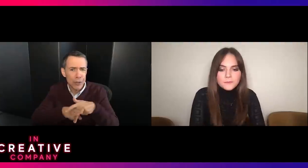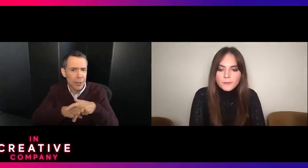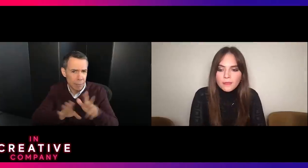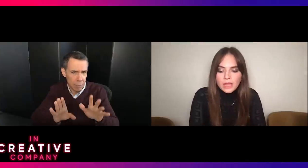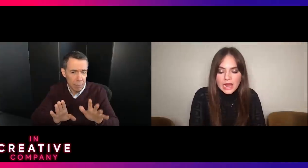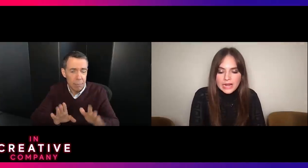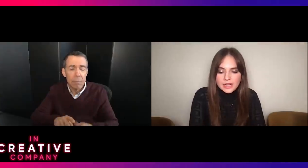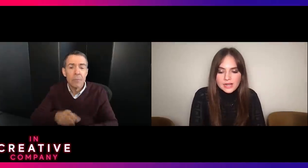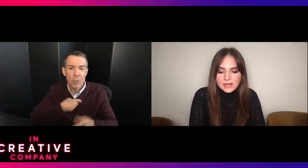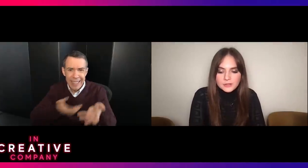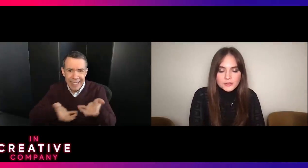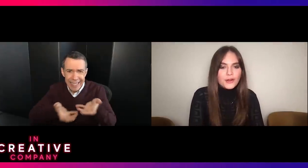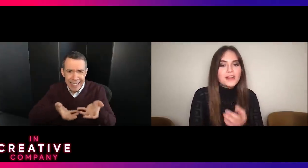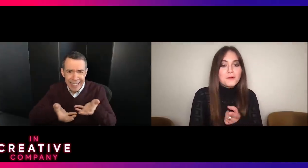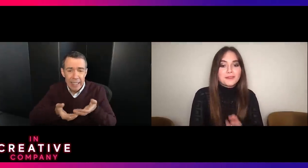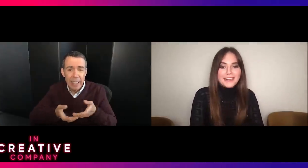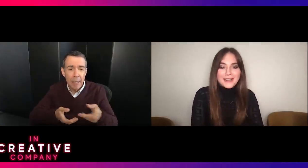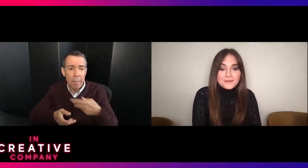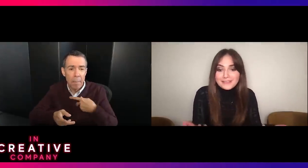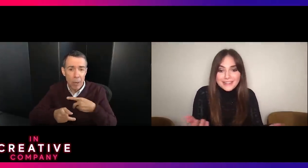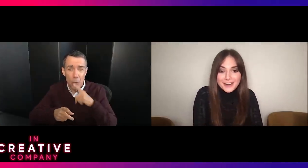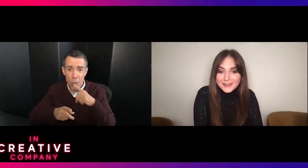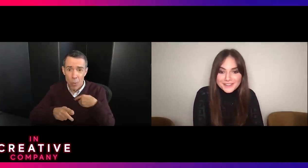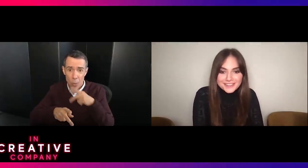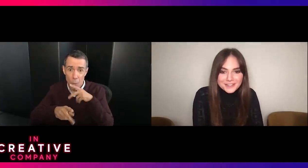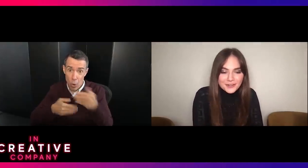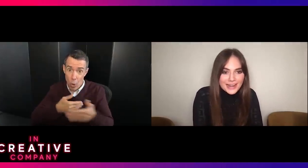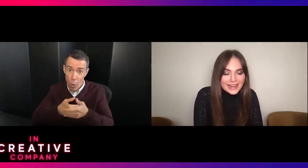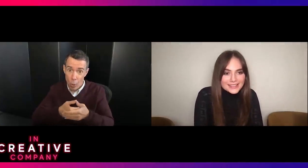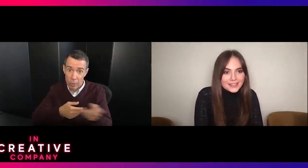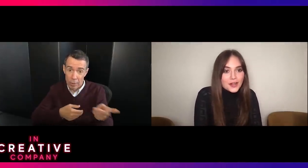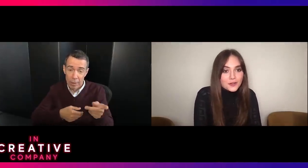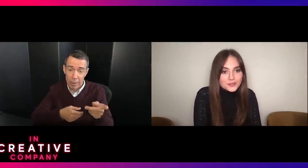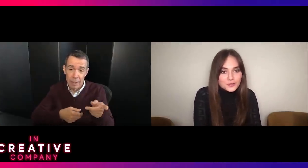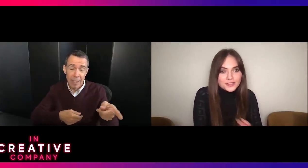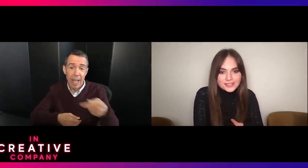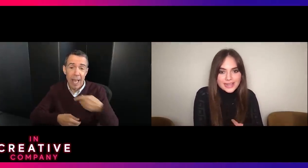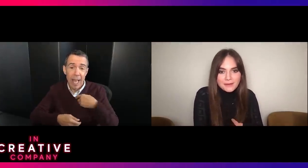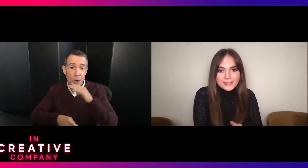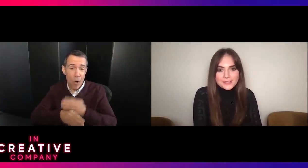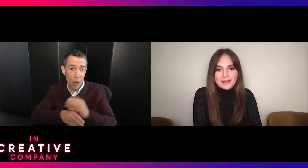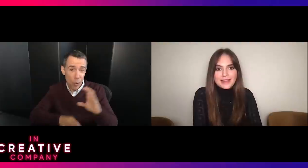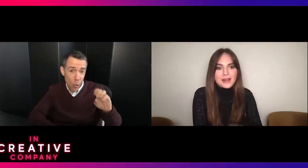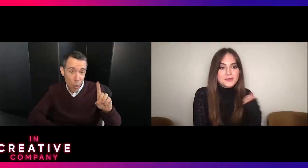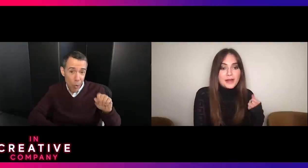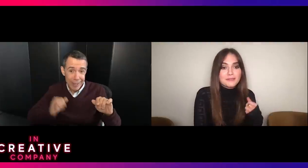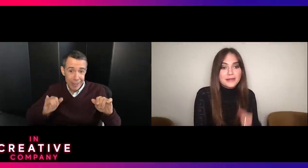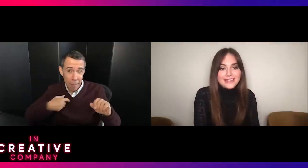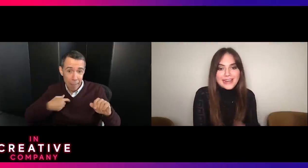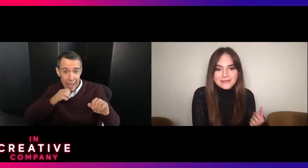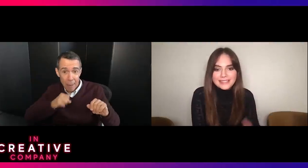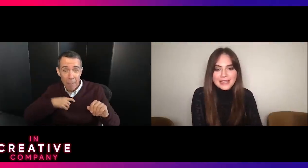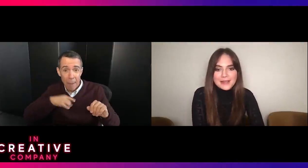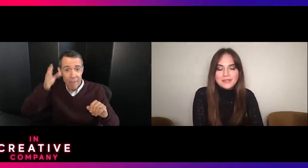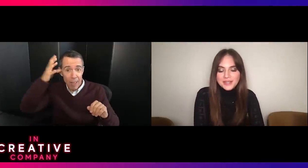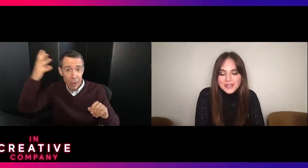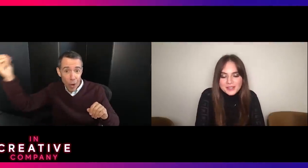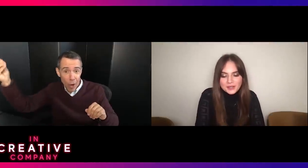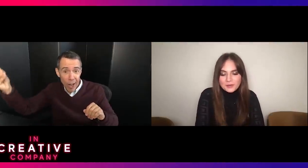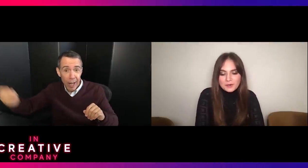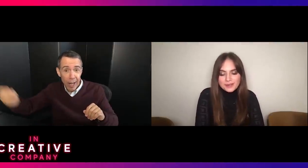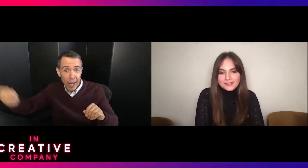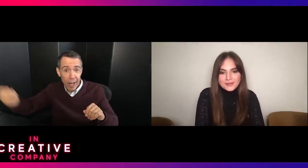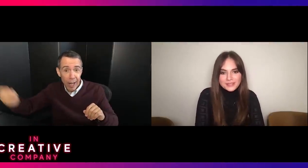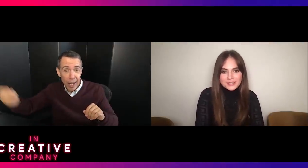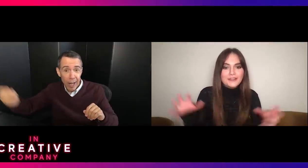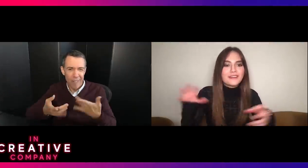together and Troy and I were really close. We're really close. Troy has a CODA daughter the same age as me, and I was away from my dad missing him. And